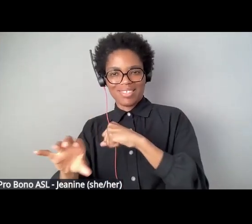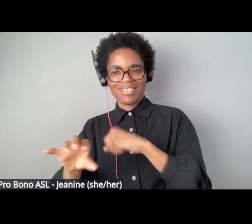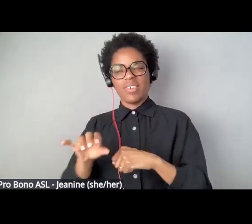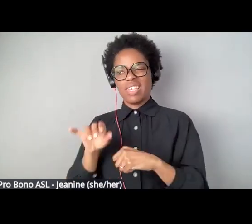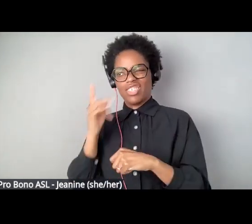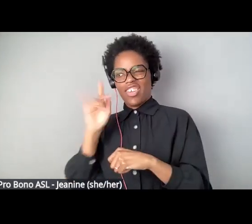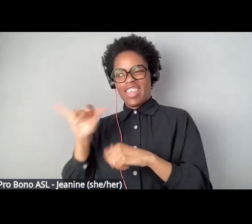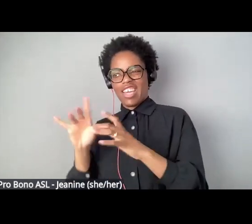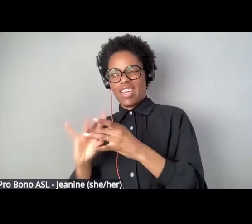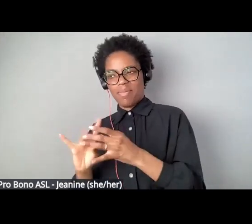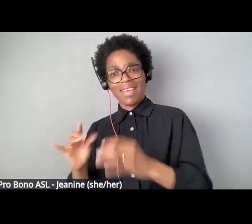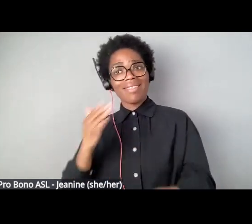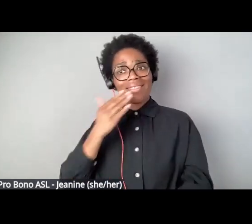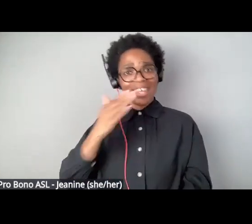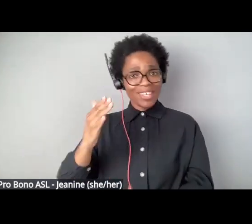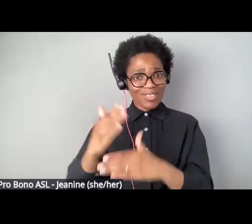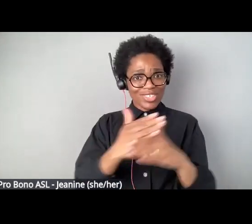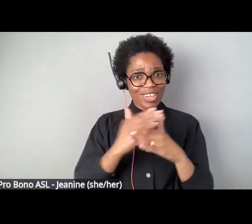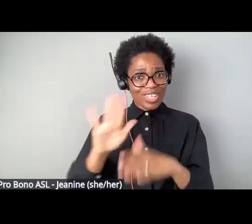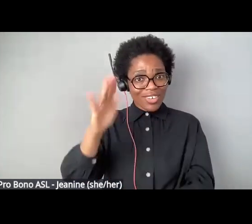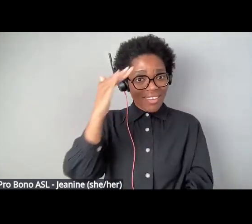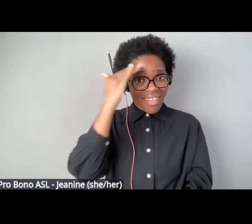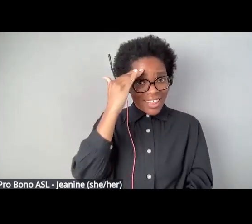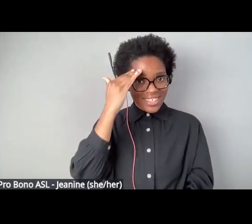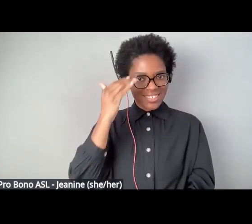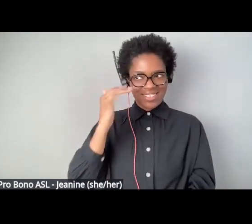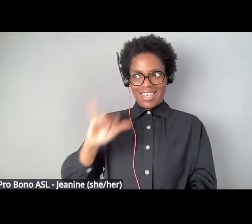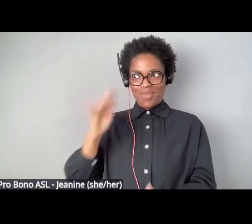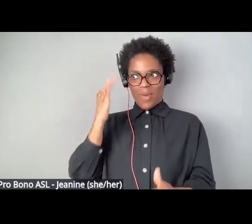about. So let's jump in.